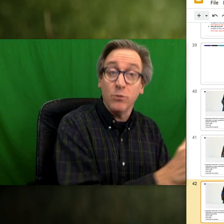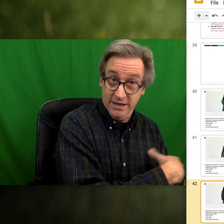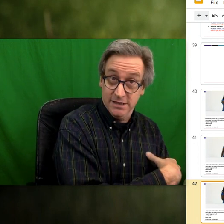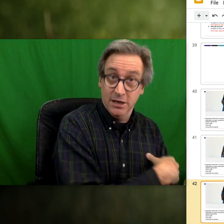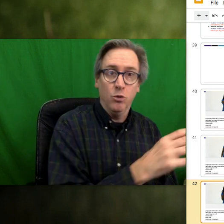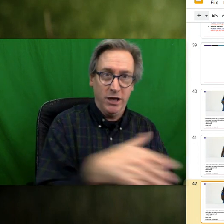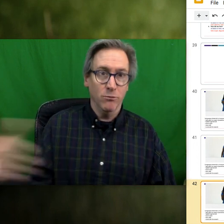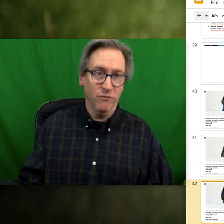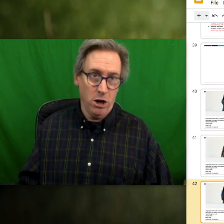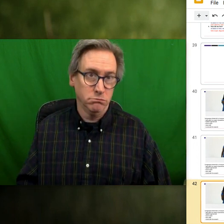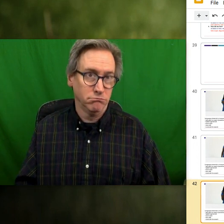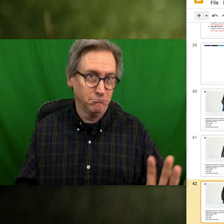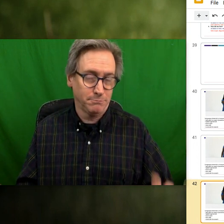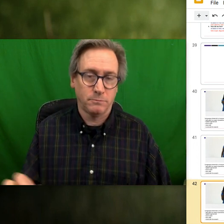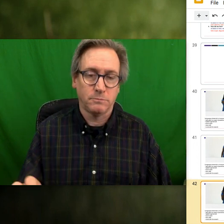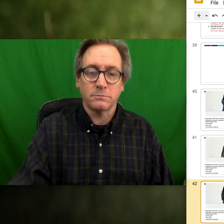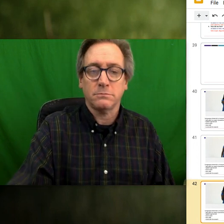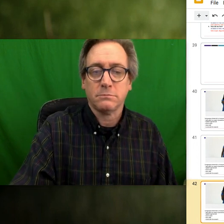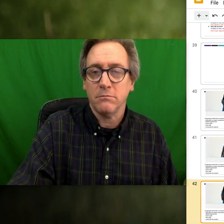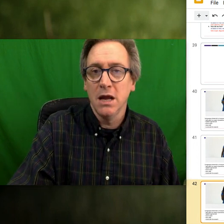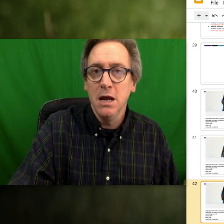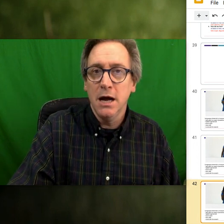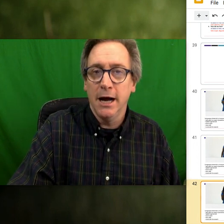we're done with this. We can move on.